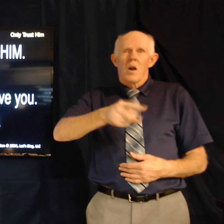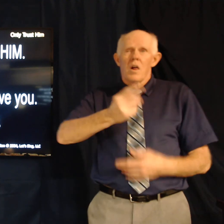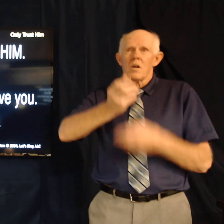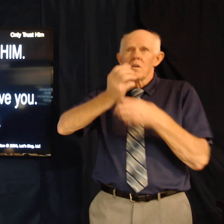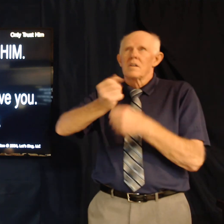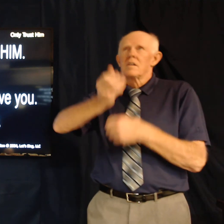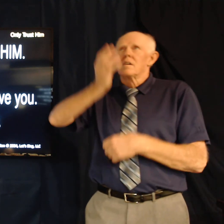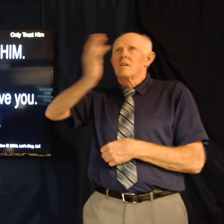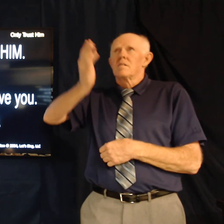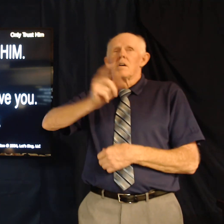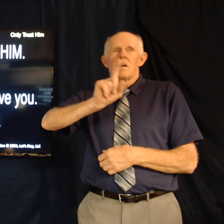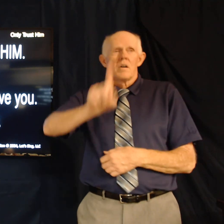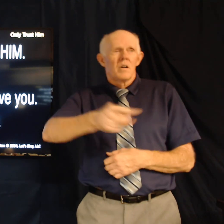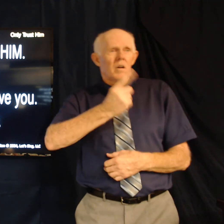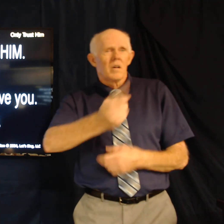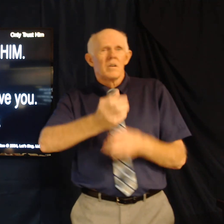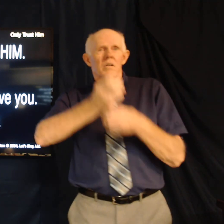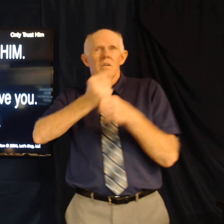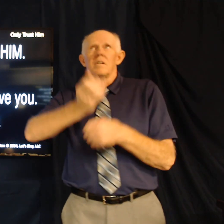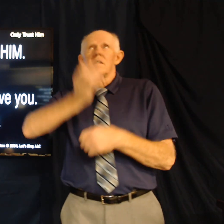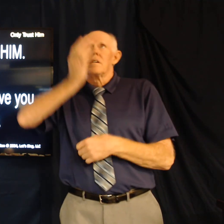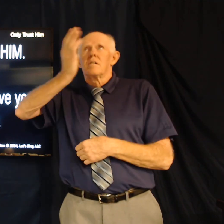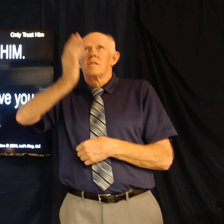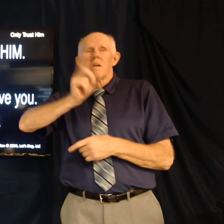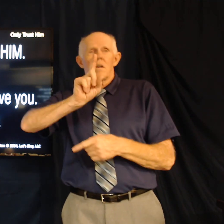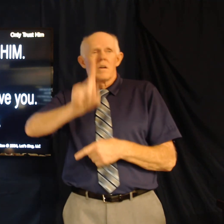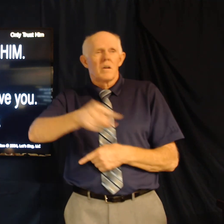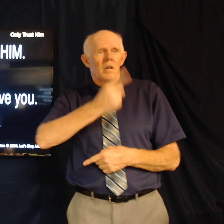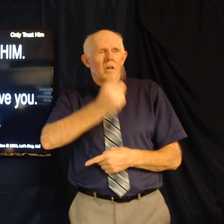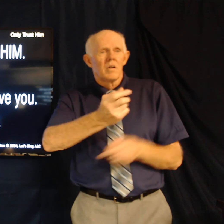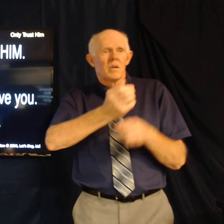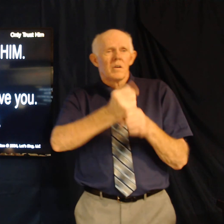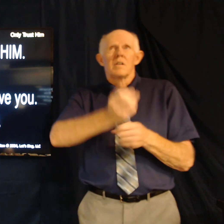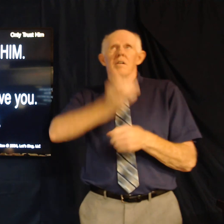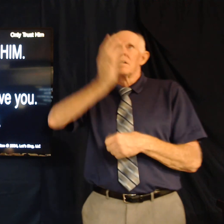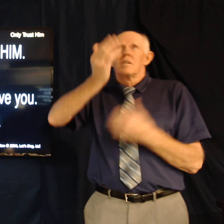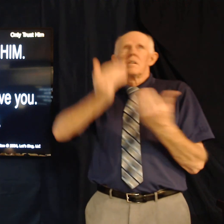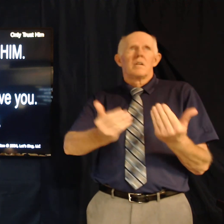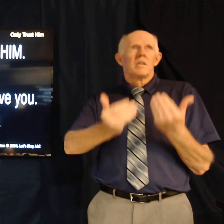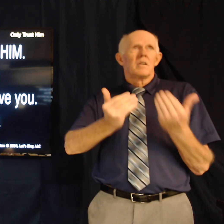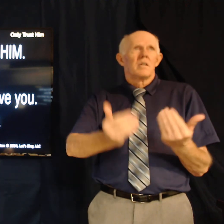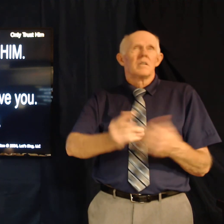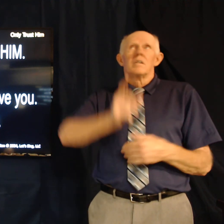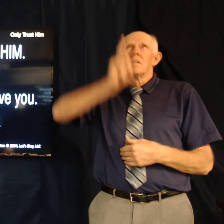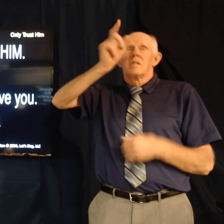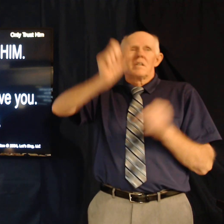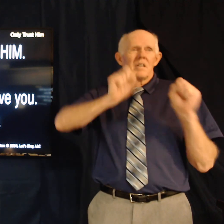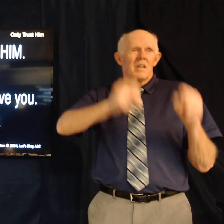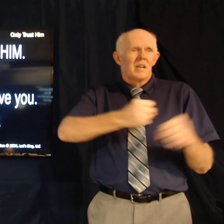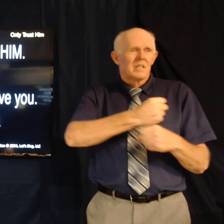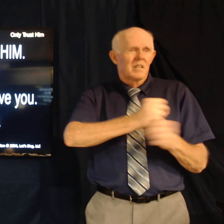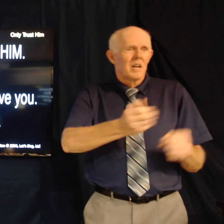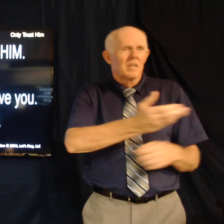Only trust Him, only trust Him, only trust Him now. He can save